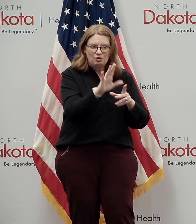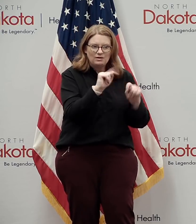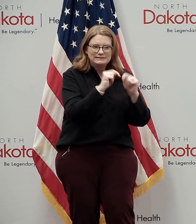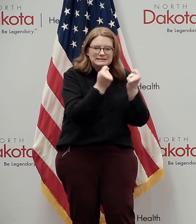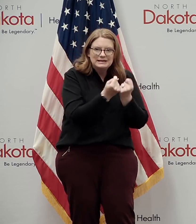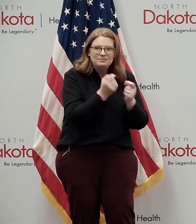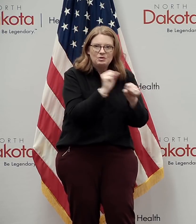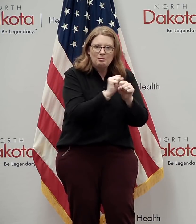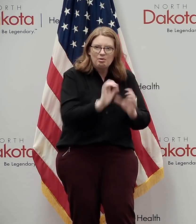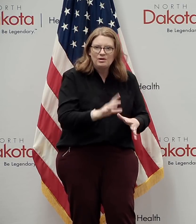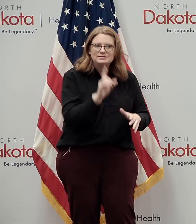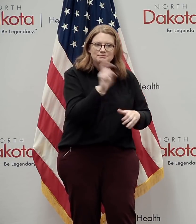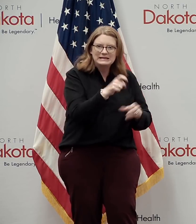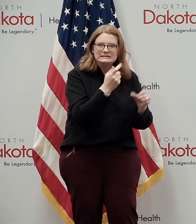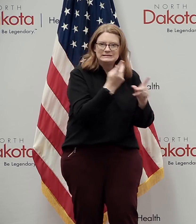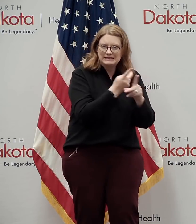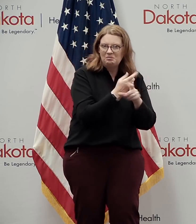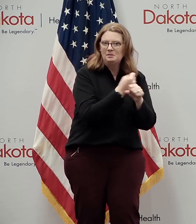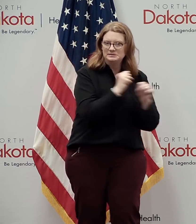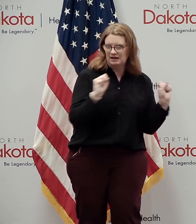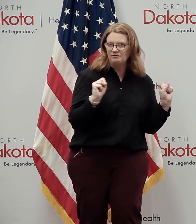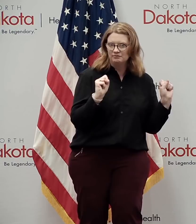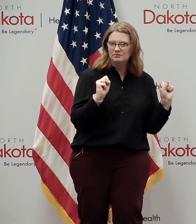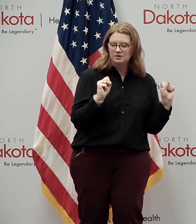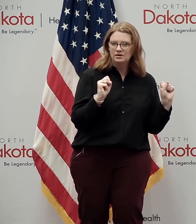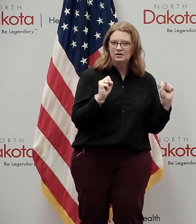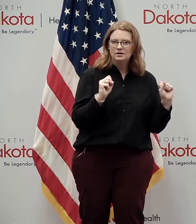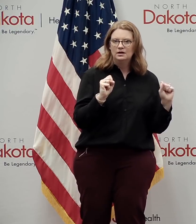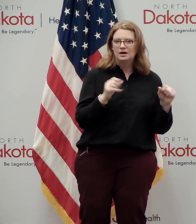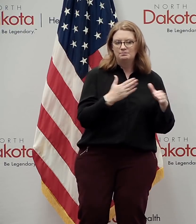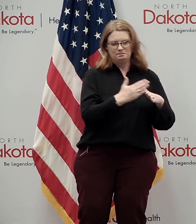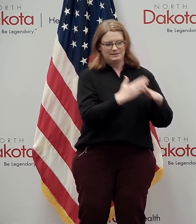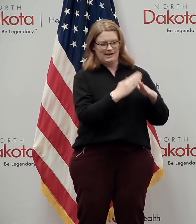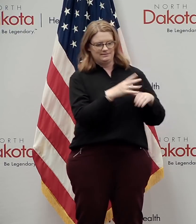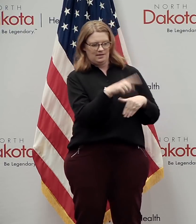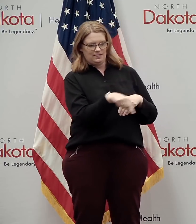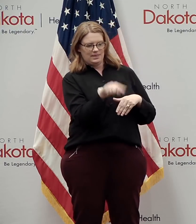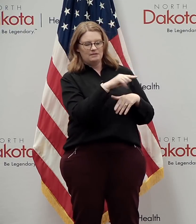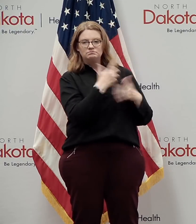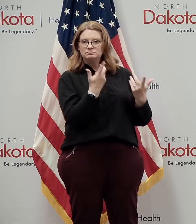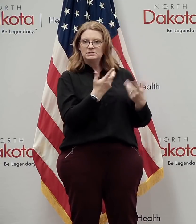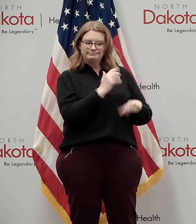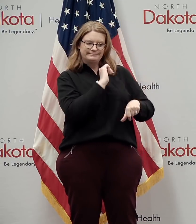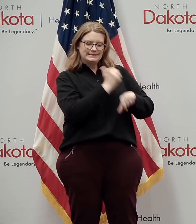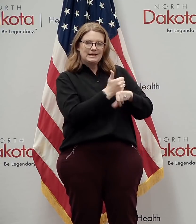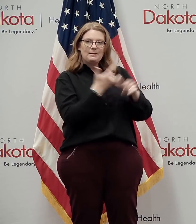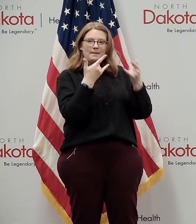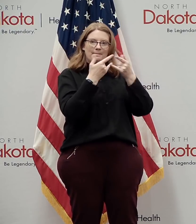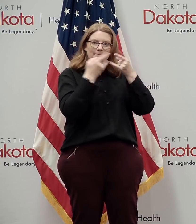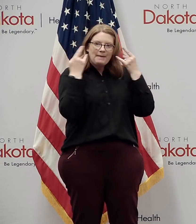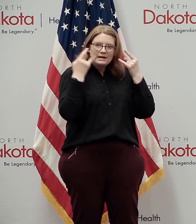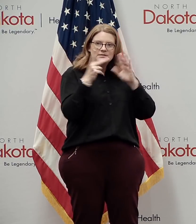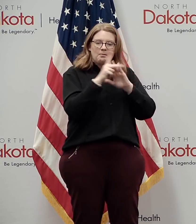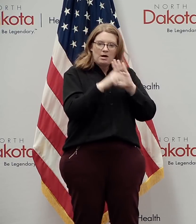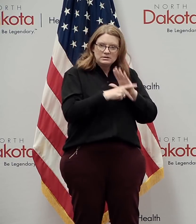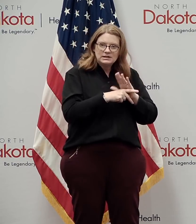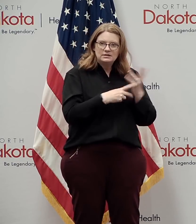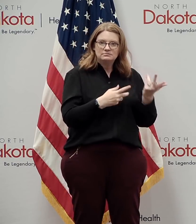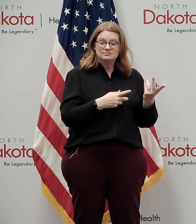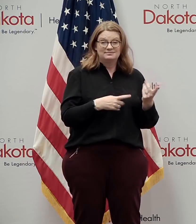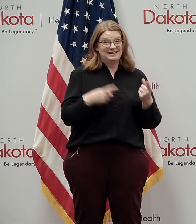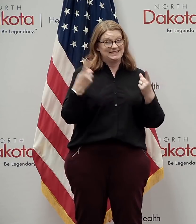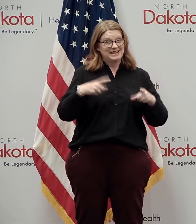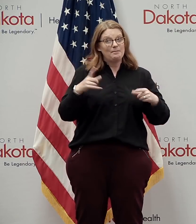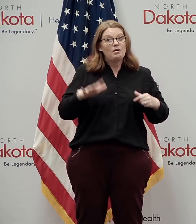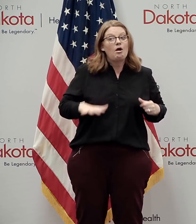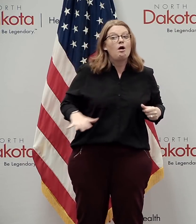your employees, and to protect your team members, having a mask policy within an individual business. We're seeing this happen